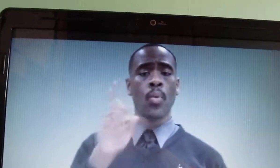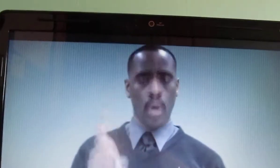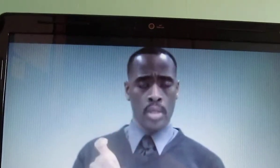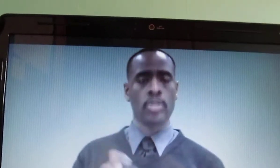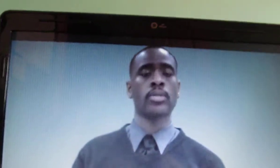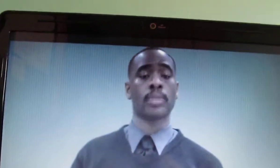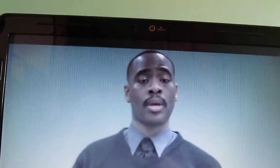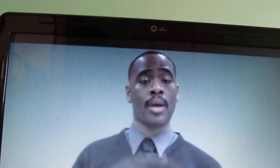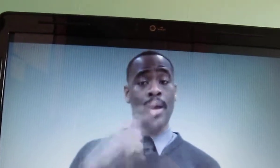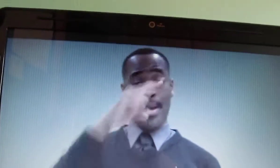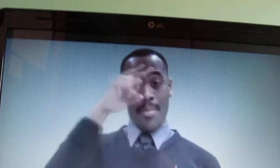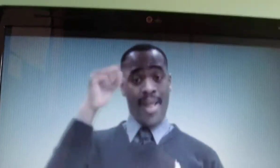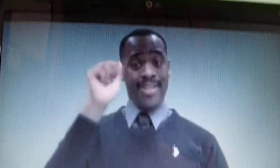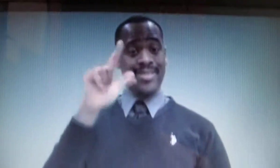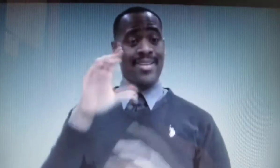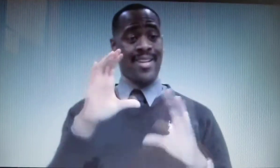social and the geographic.